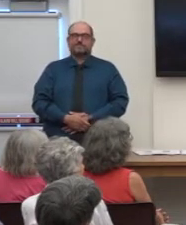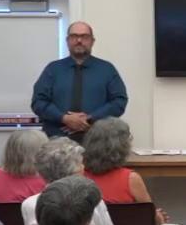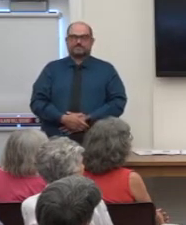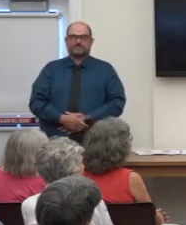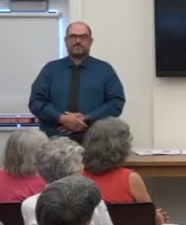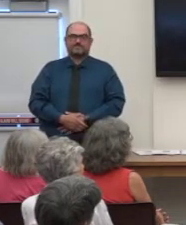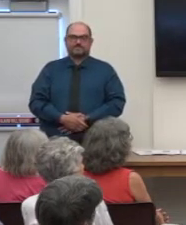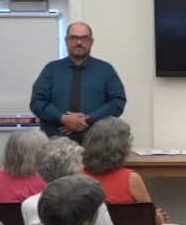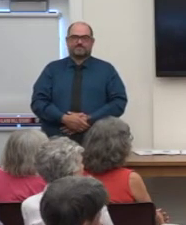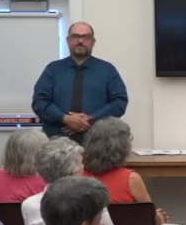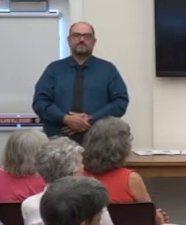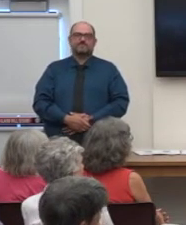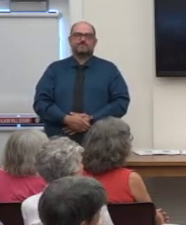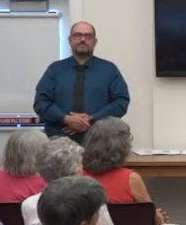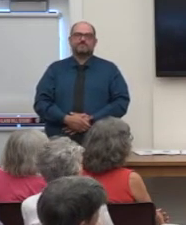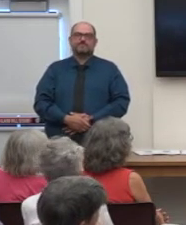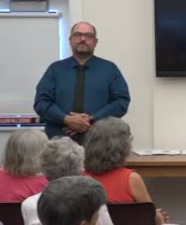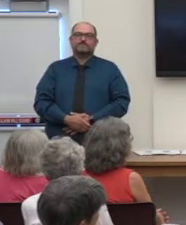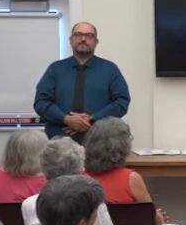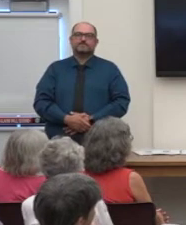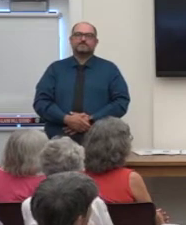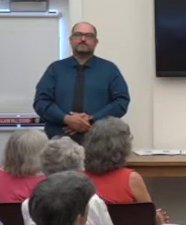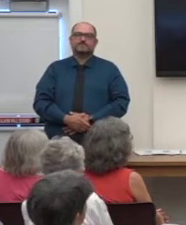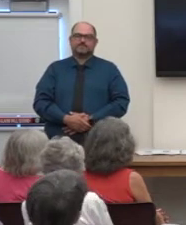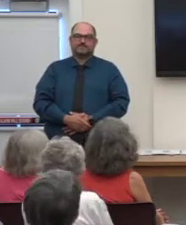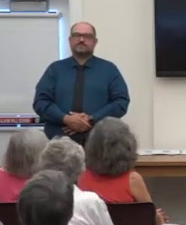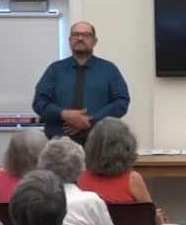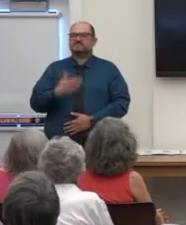And the sign for codfish.